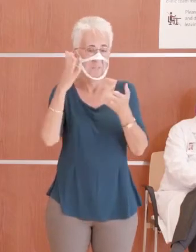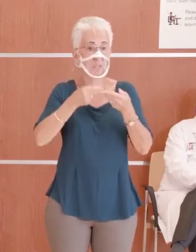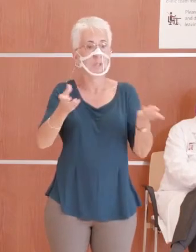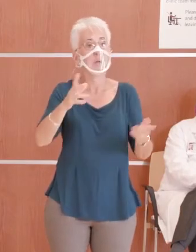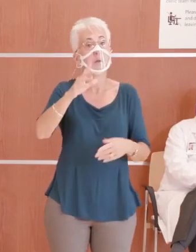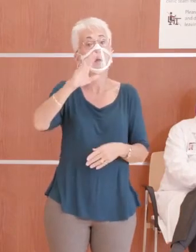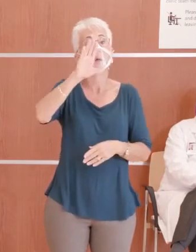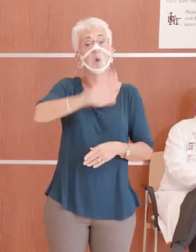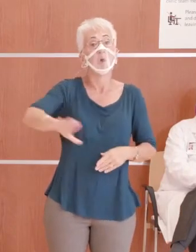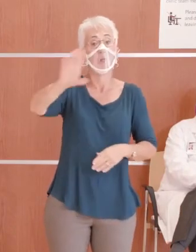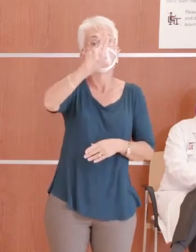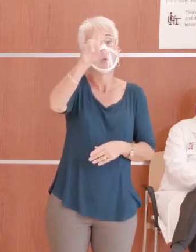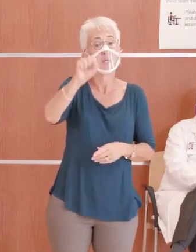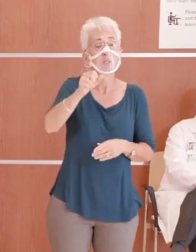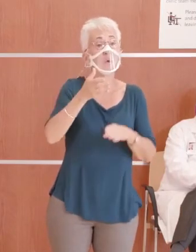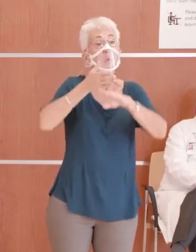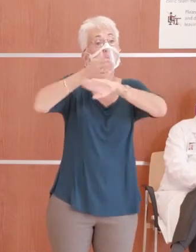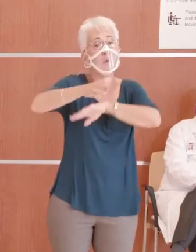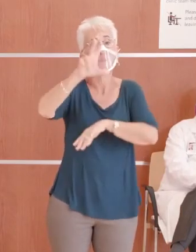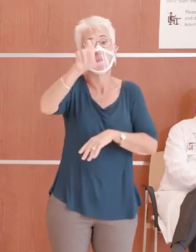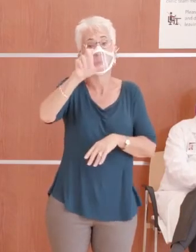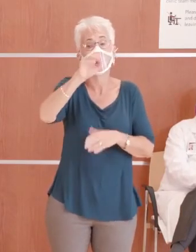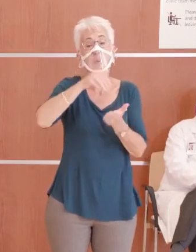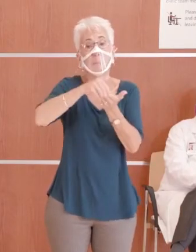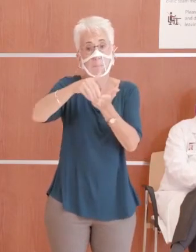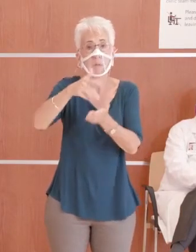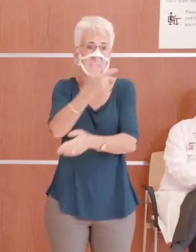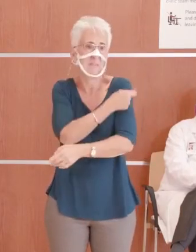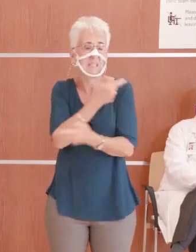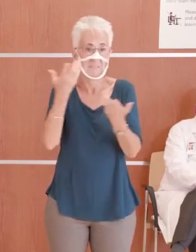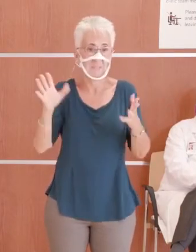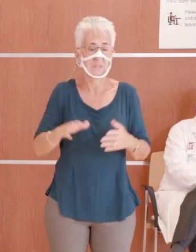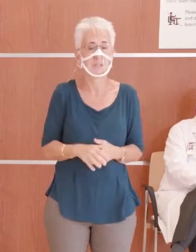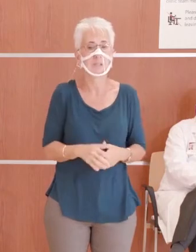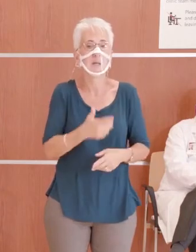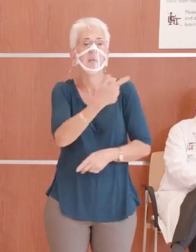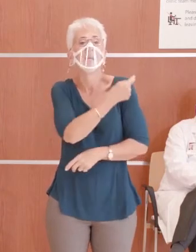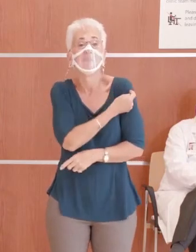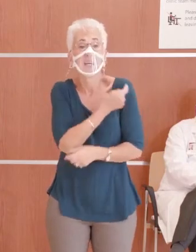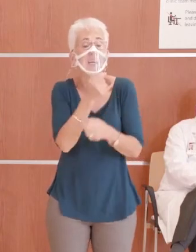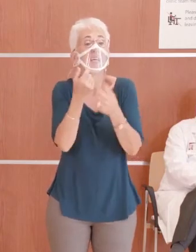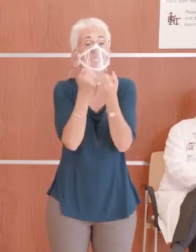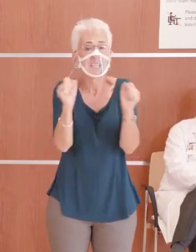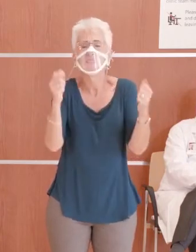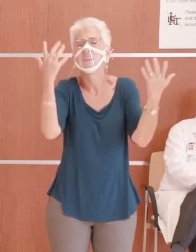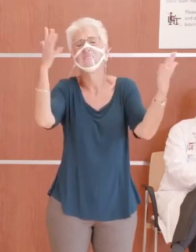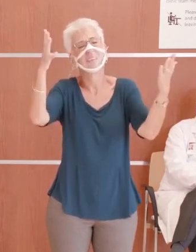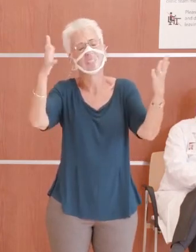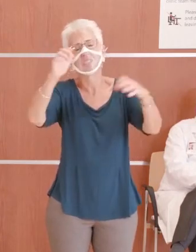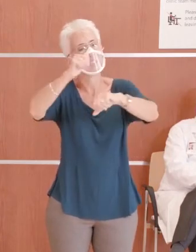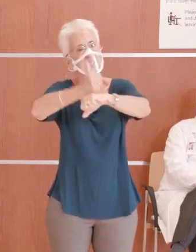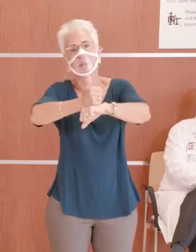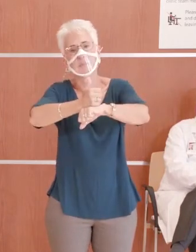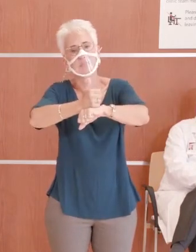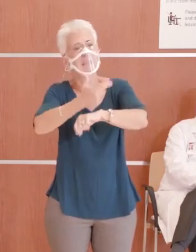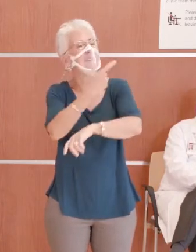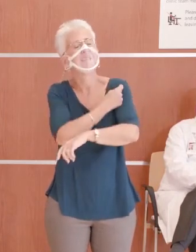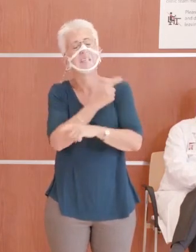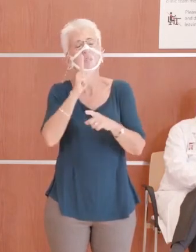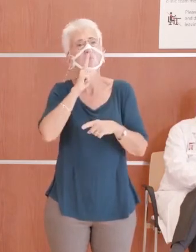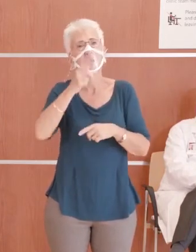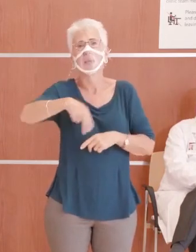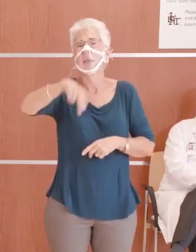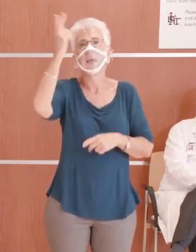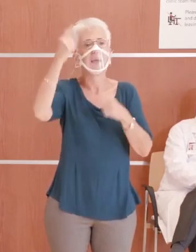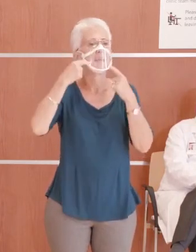than 300 million doses have been given. The safety of the vaccines is well established, and vaccines are highly